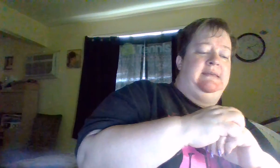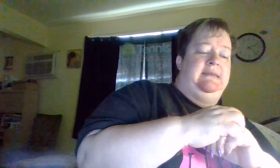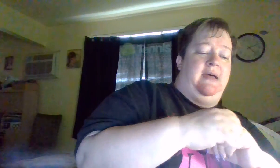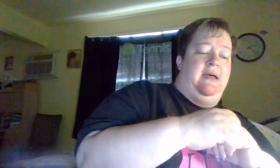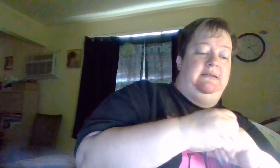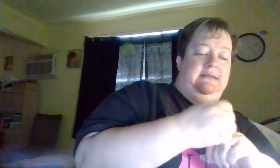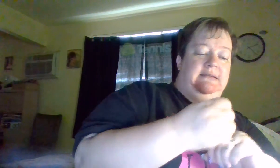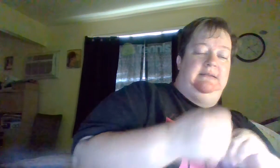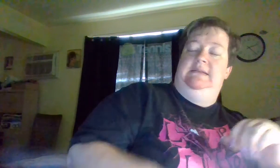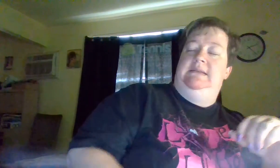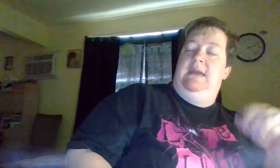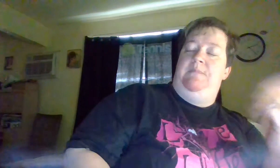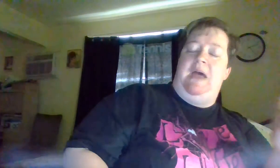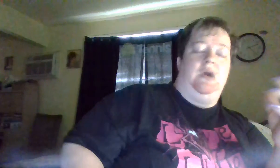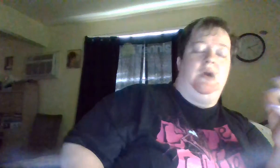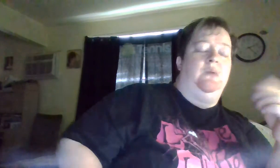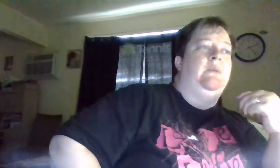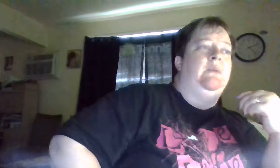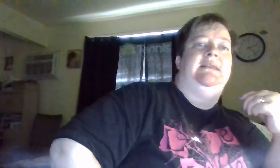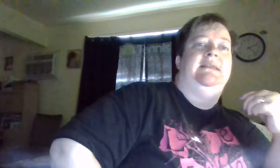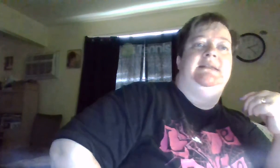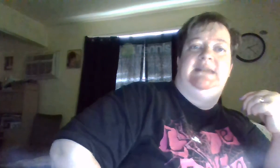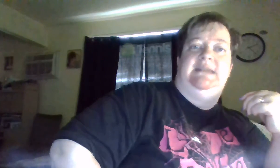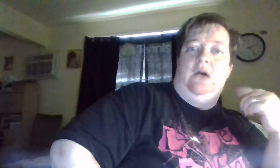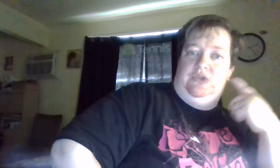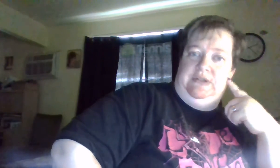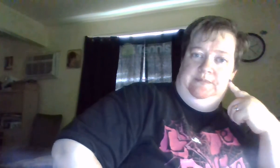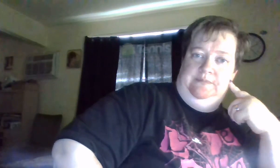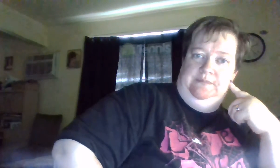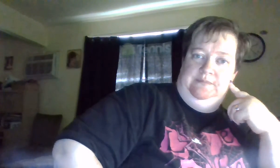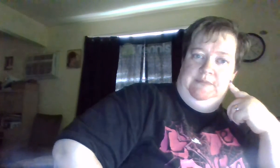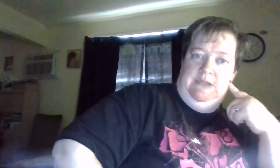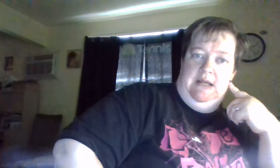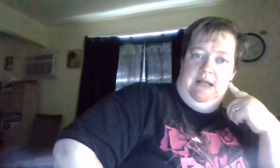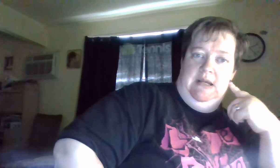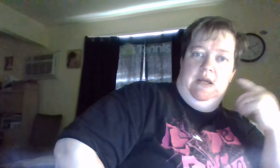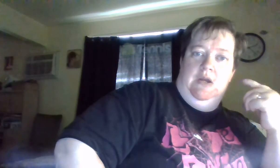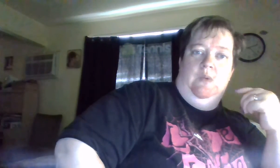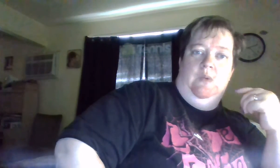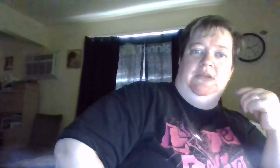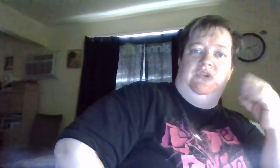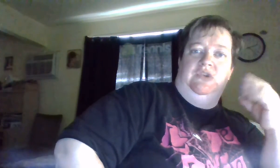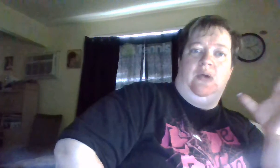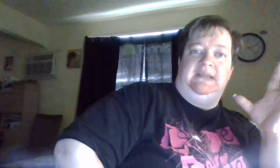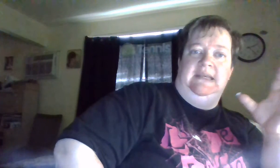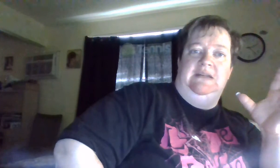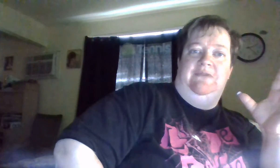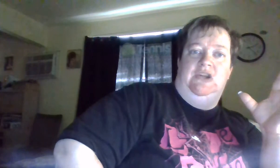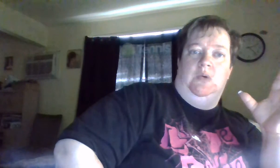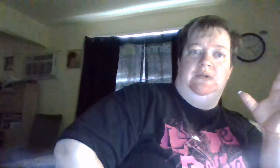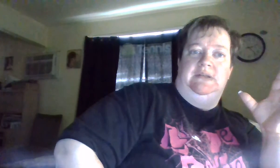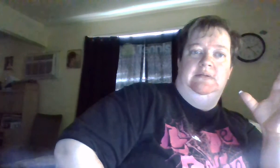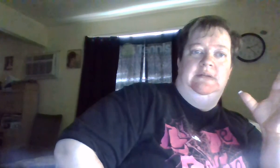as Pastor Greg was saying, we get the Debbie Downers. We get those depressing individuals.